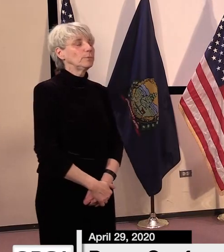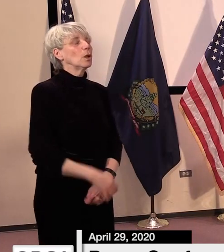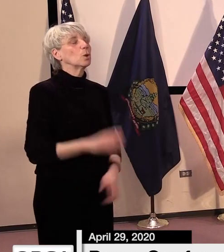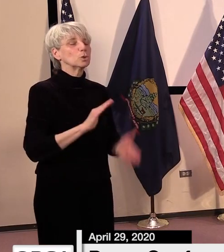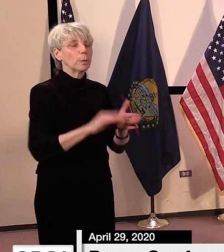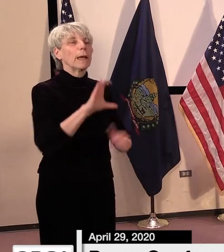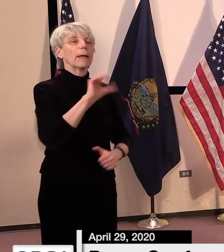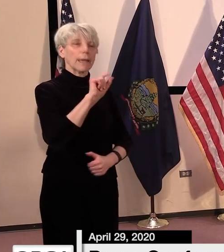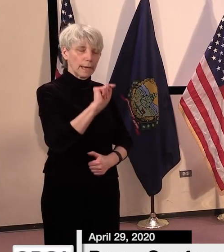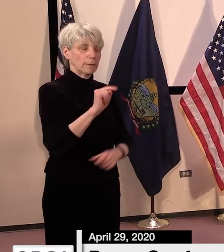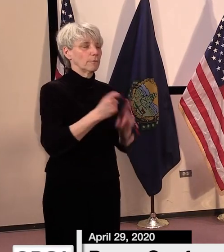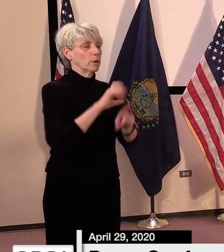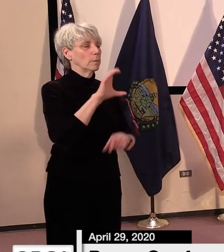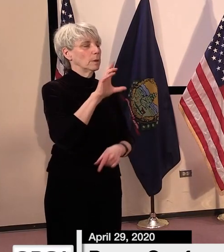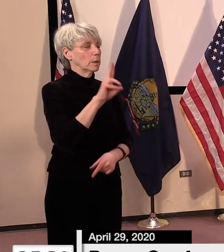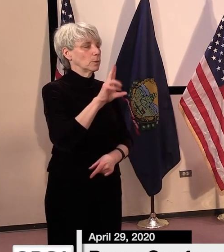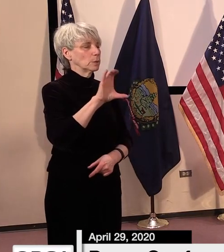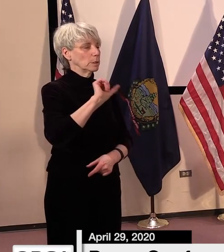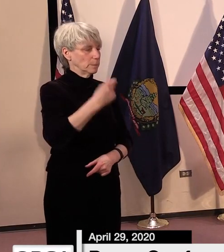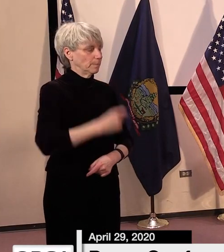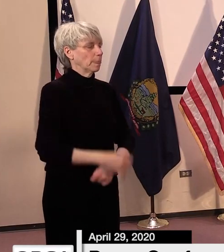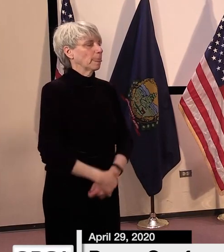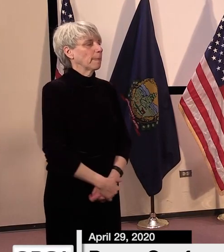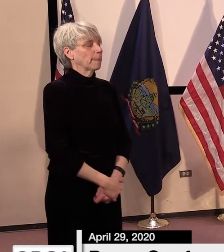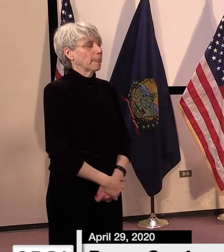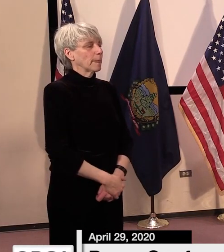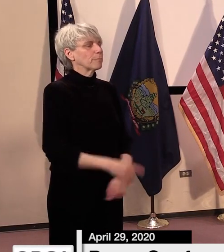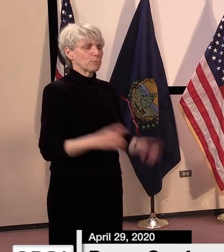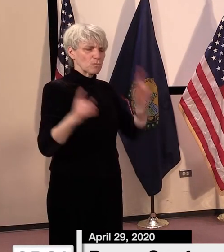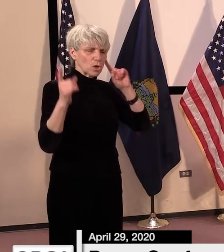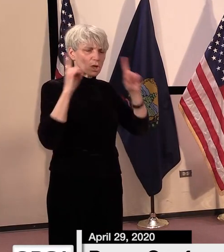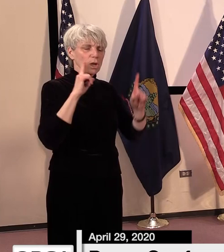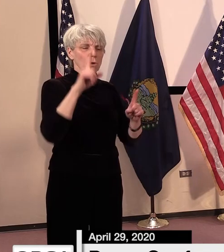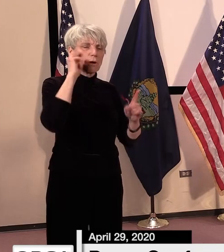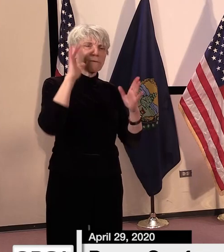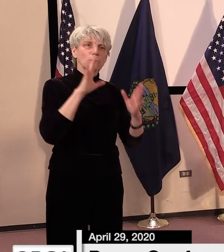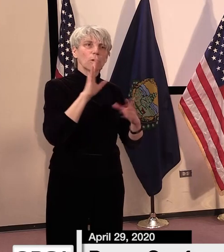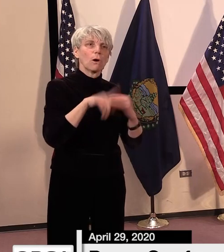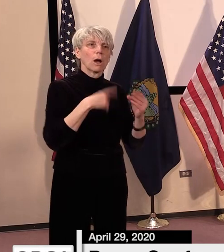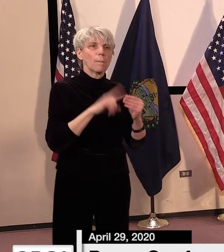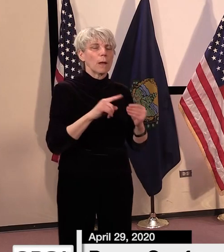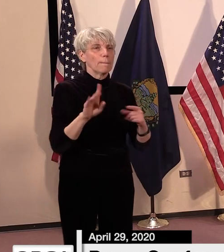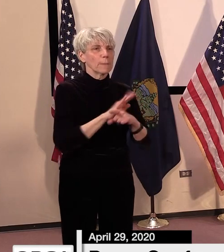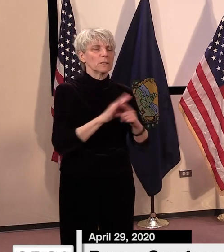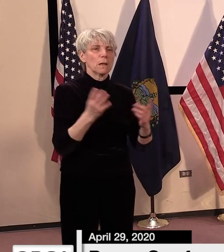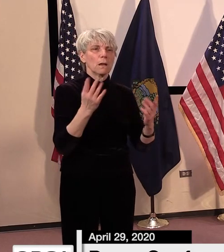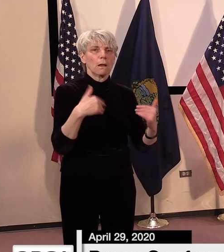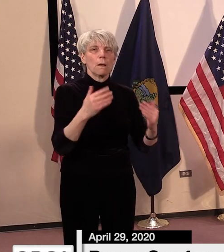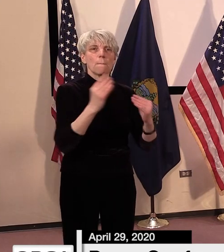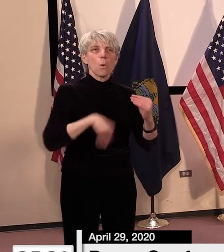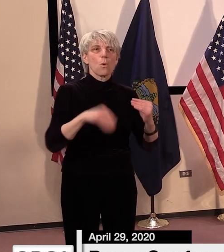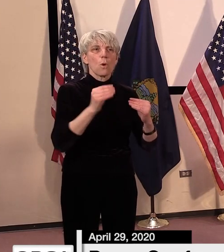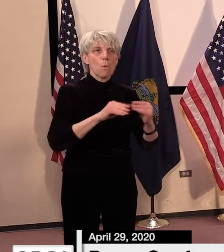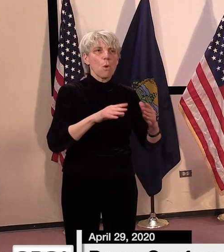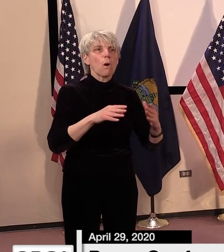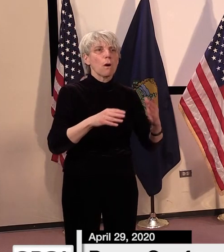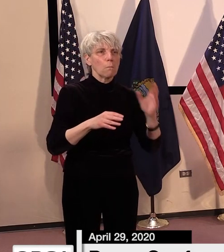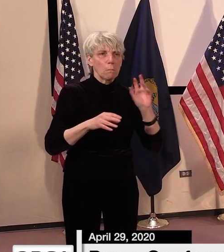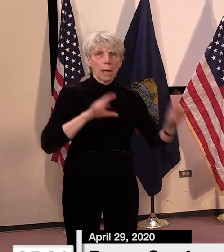We've talked a lot here about turning the economic spigot. I know many people are wondering, though, when we can turn the social